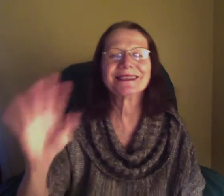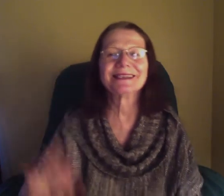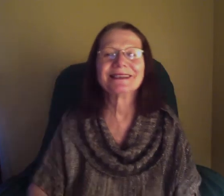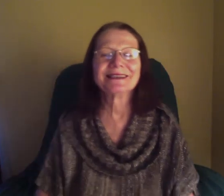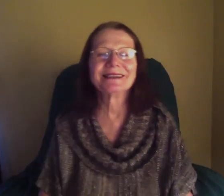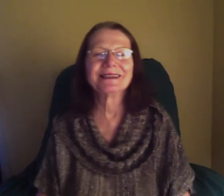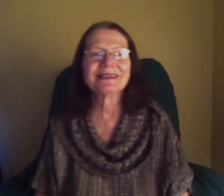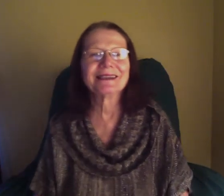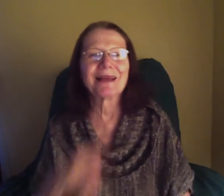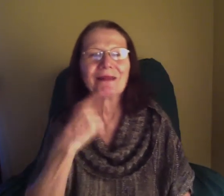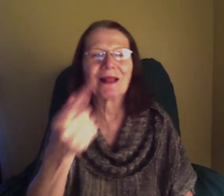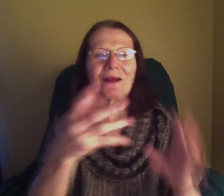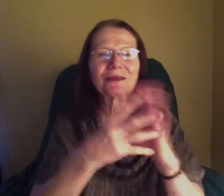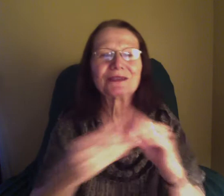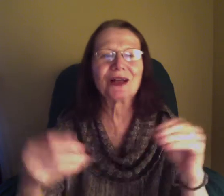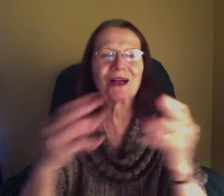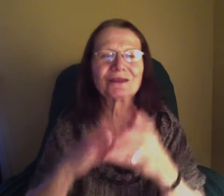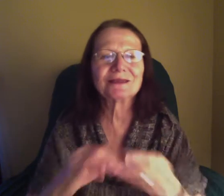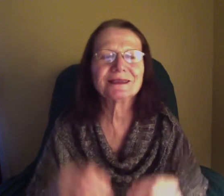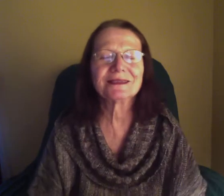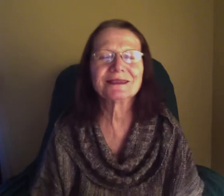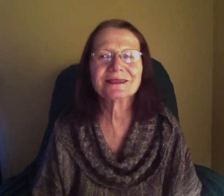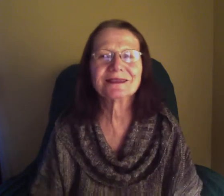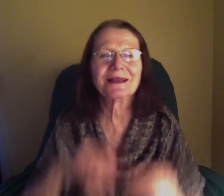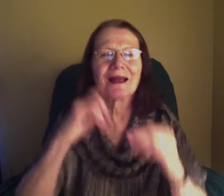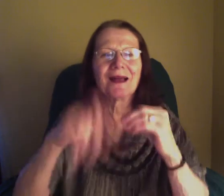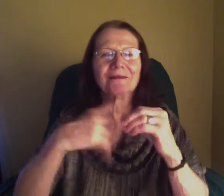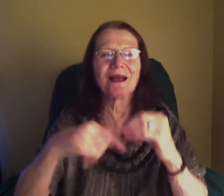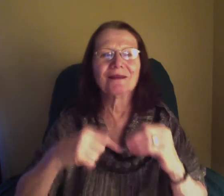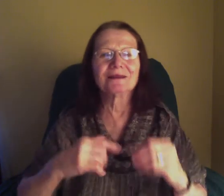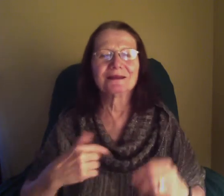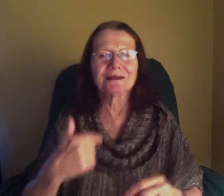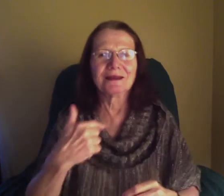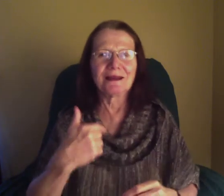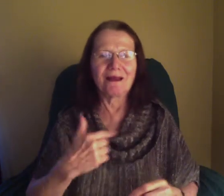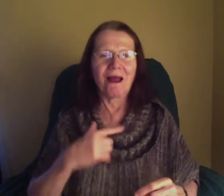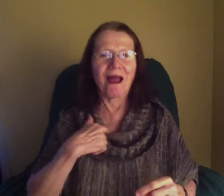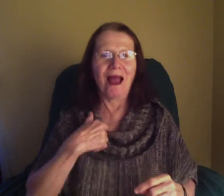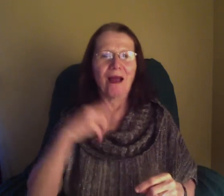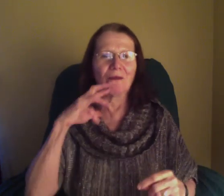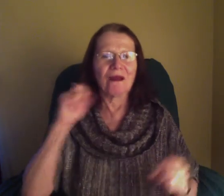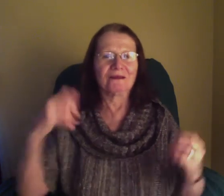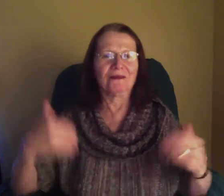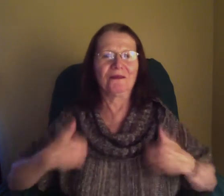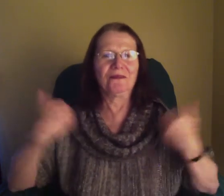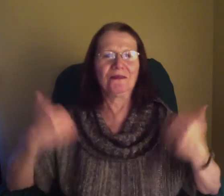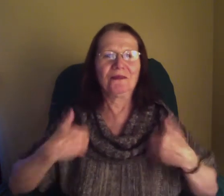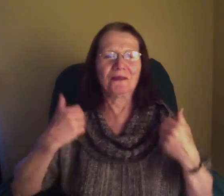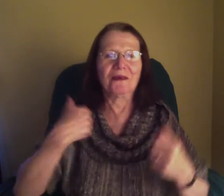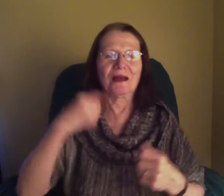Ohh... I'm so sorry